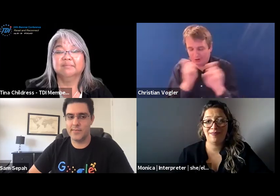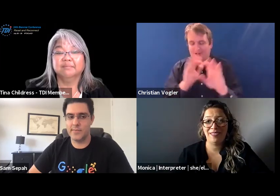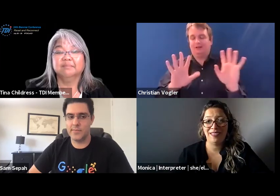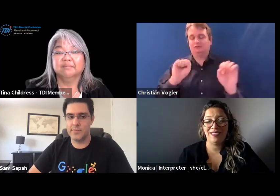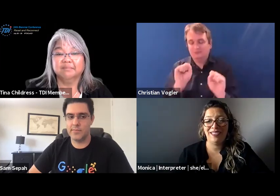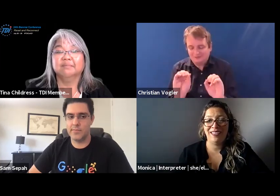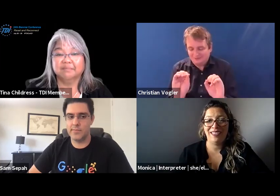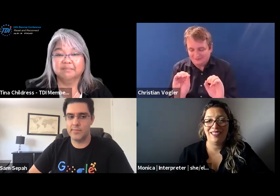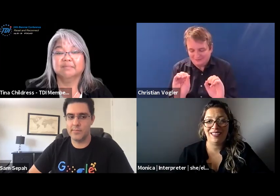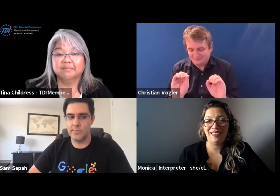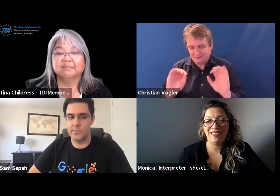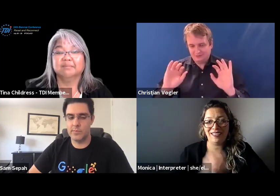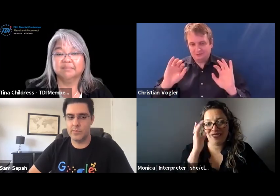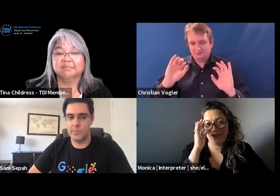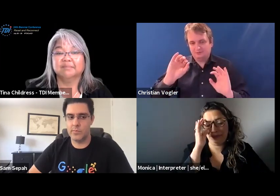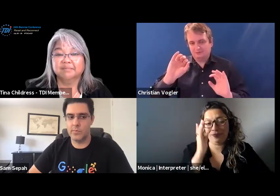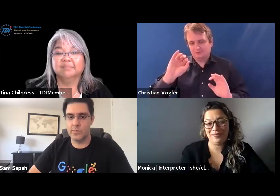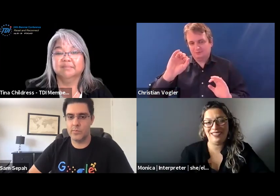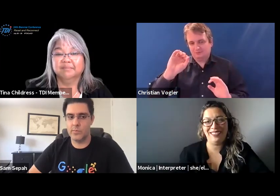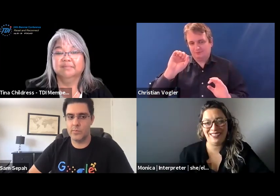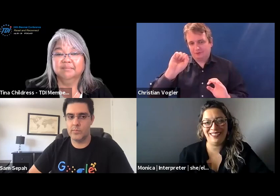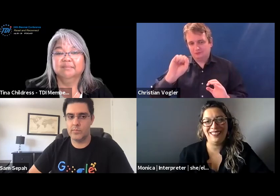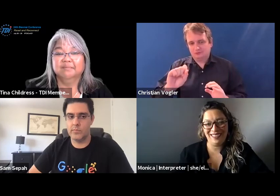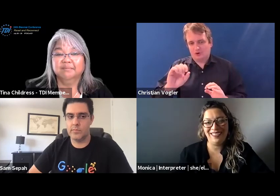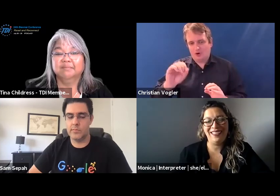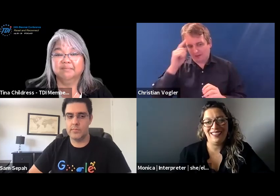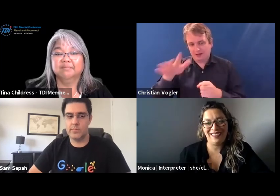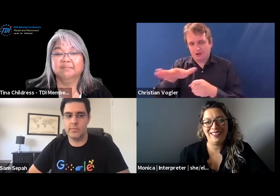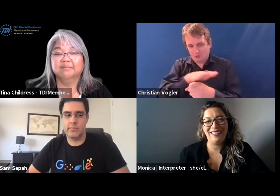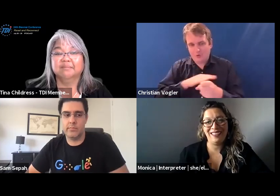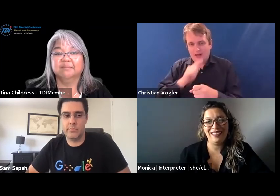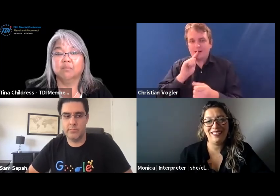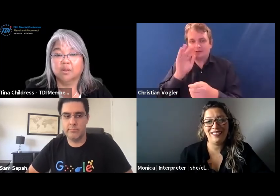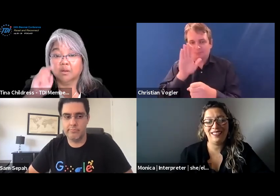I mean, it's terrible, but it's also amazing. So I